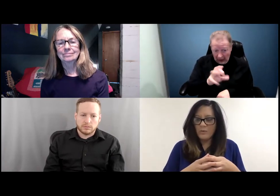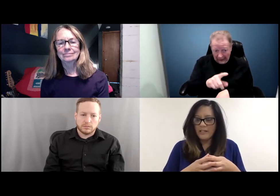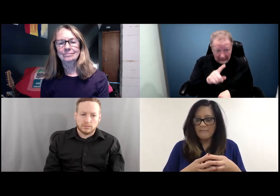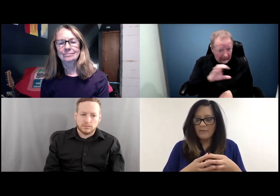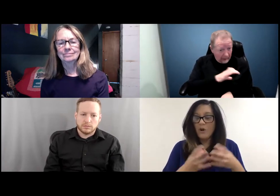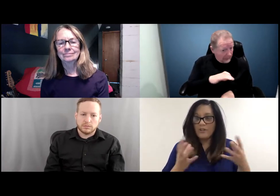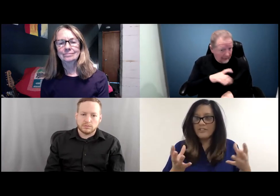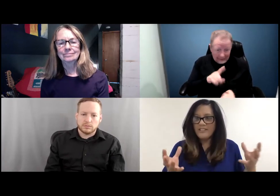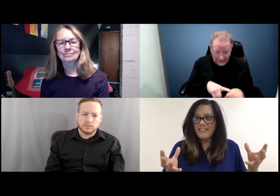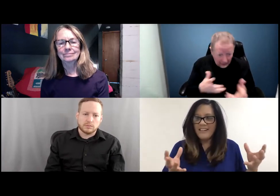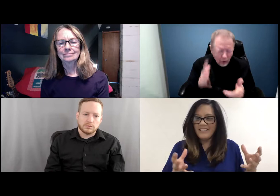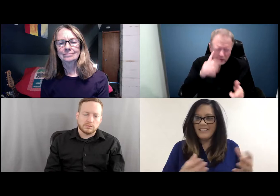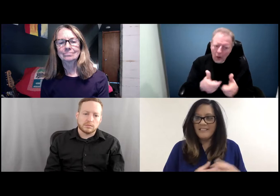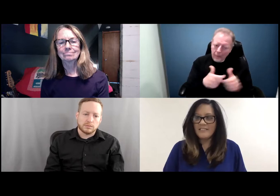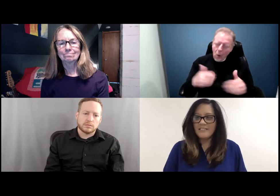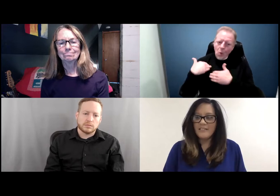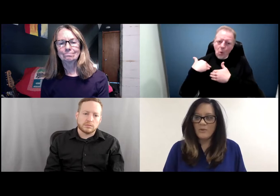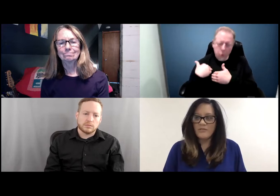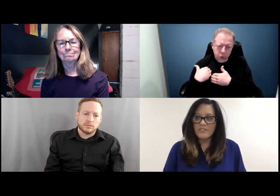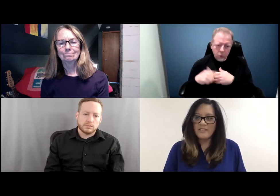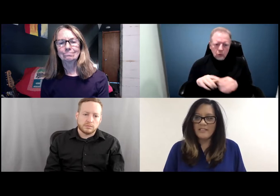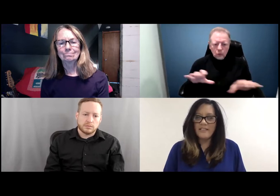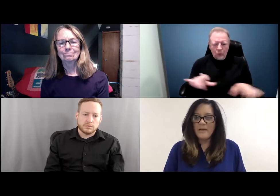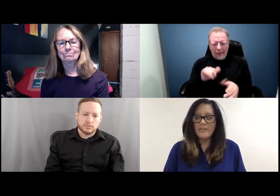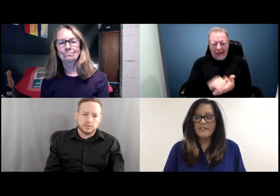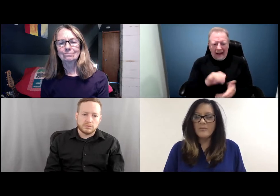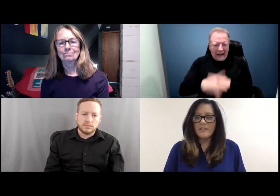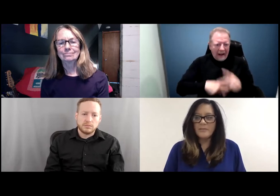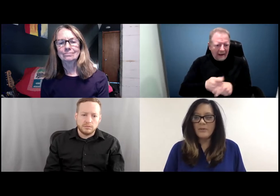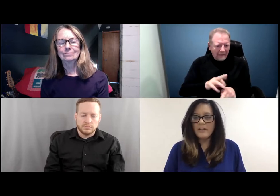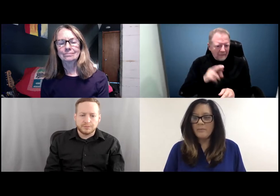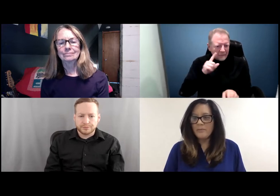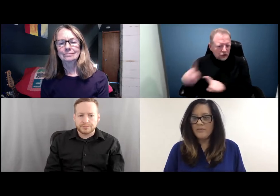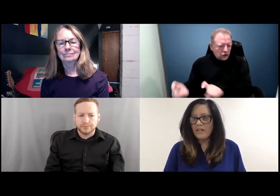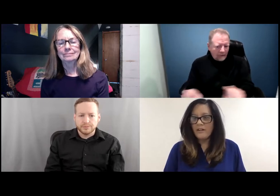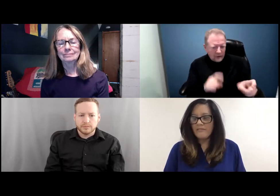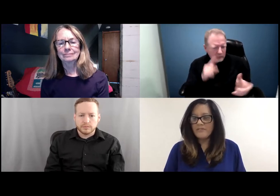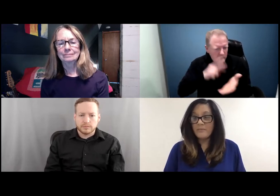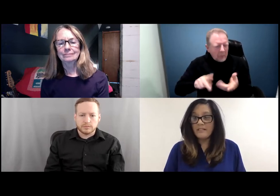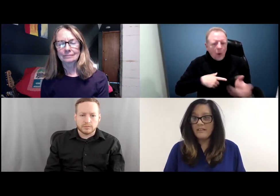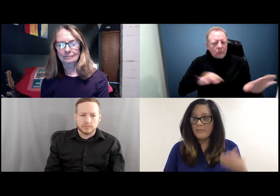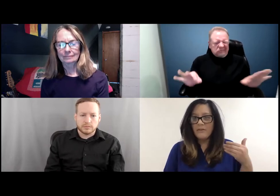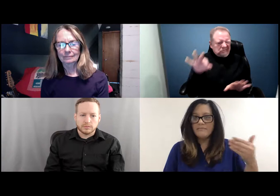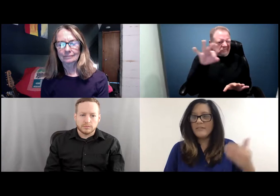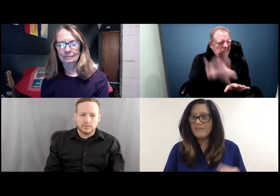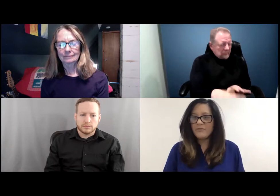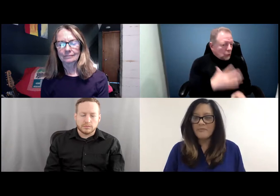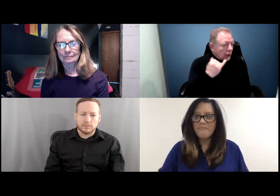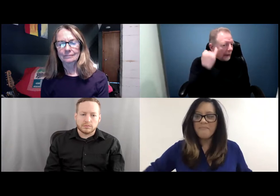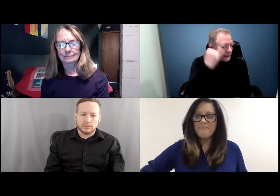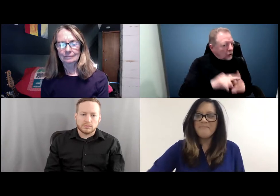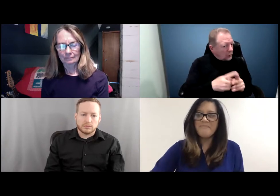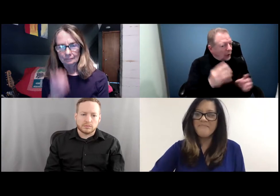It's quite large to conduct a workforce study like that, but I just wanted to put it on people's radar for something to think about in the